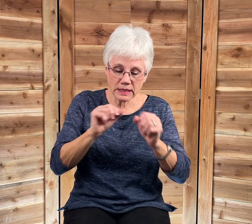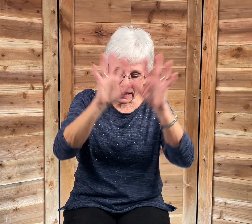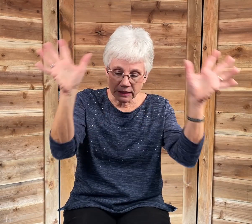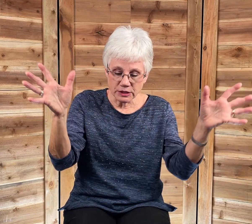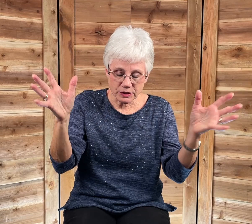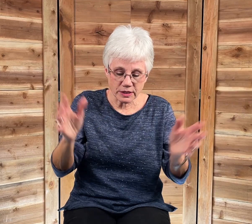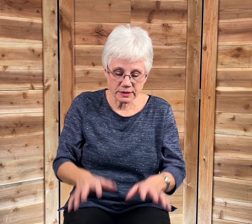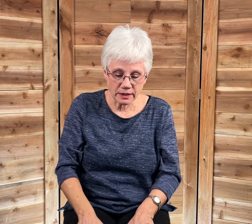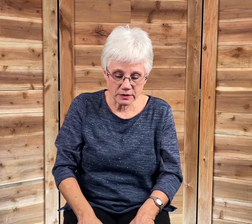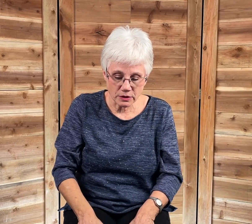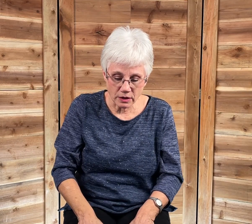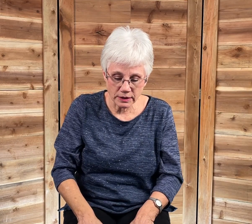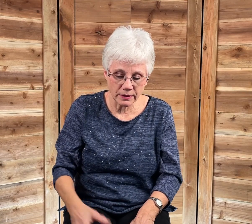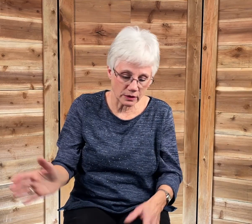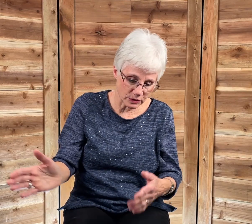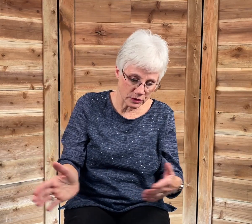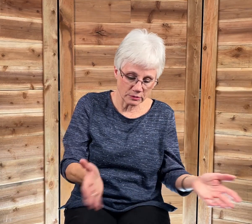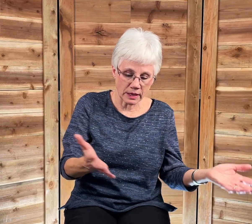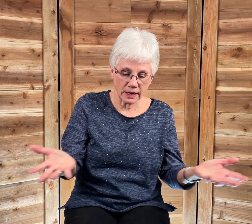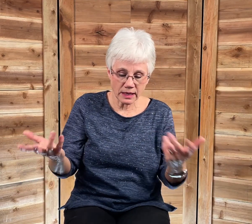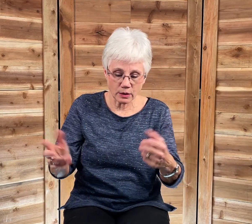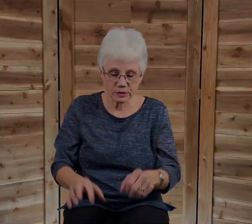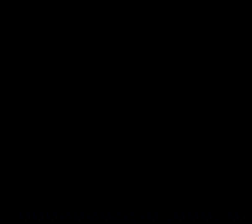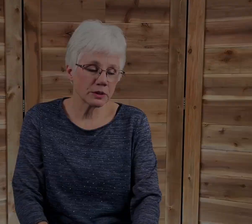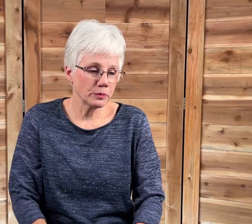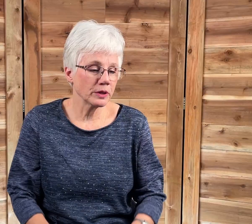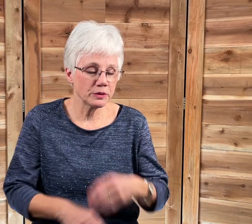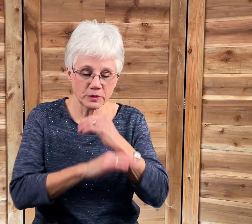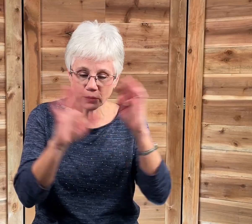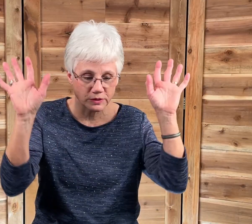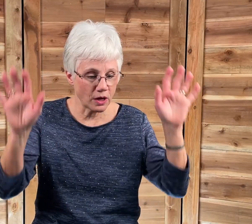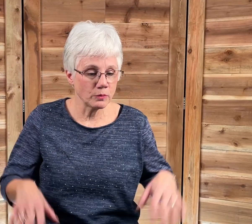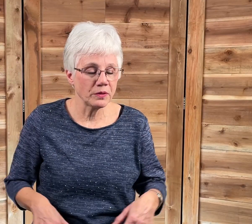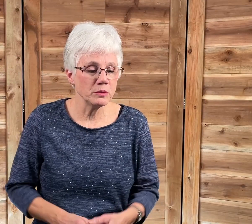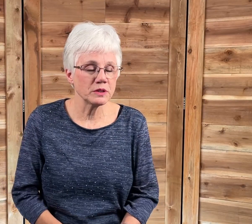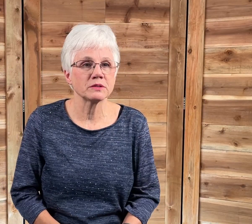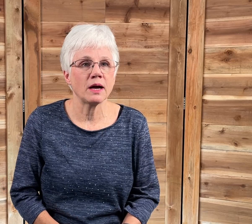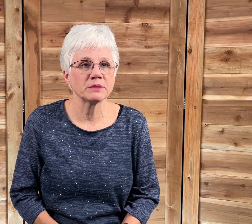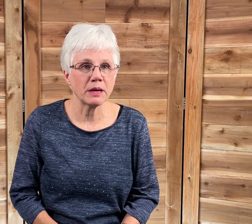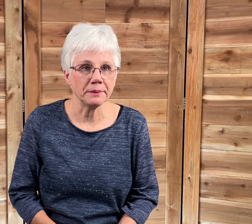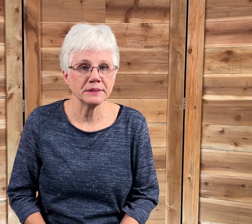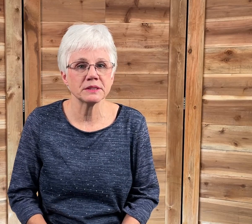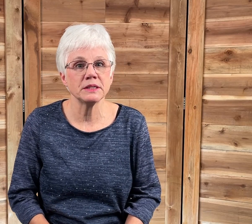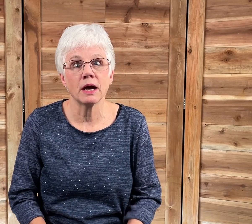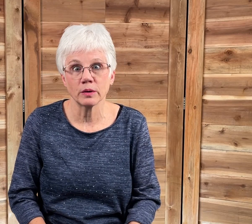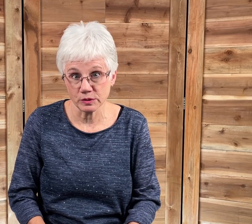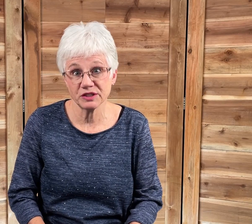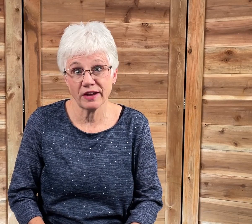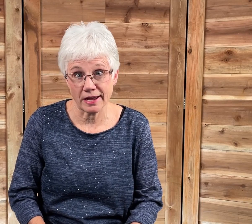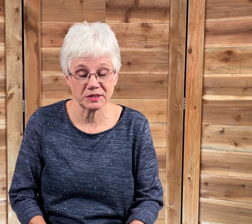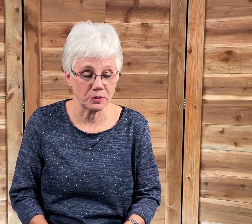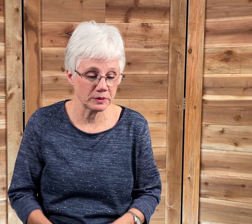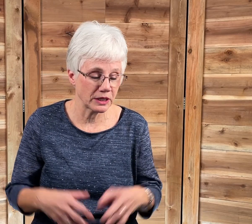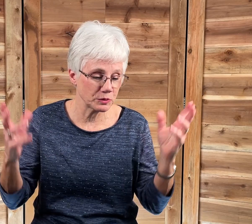my light. And he just says that in the song. And then it goes into My Lighthouse. So we're going to do the whole song with the music top to bottom and see how it goes.